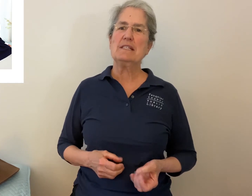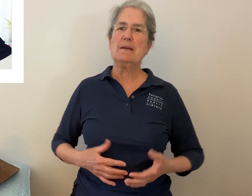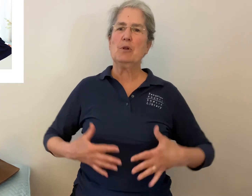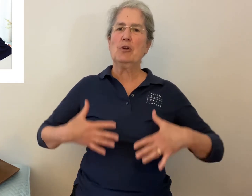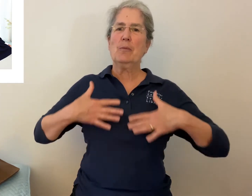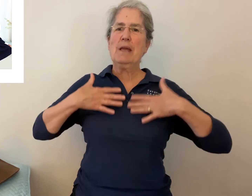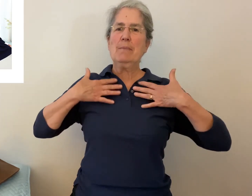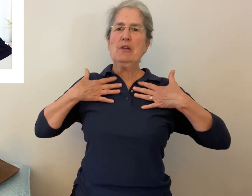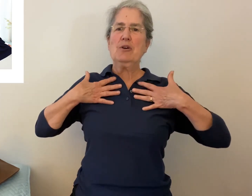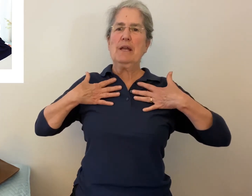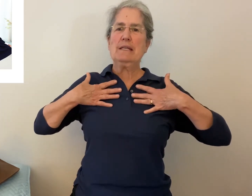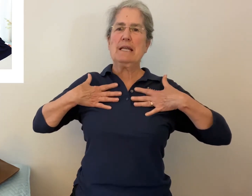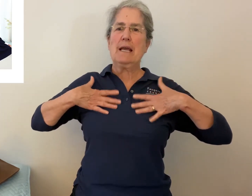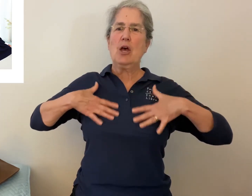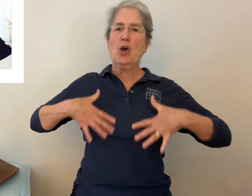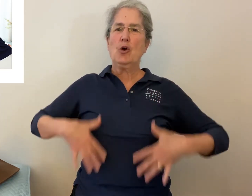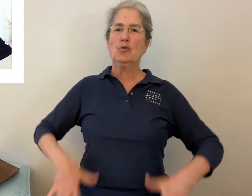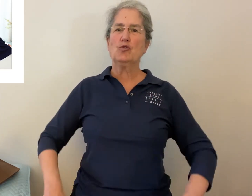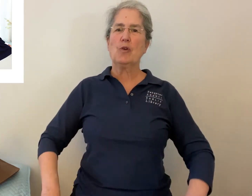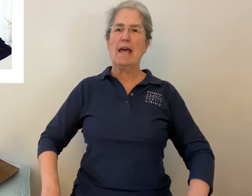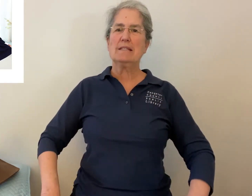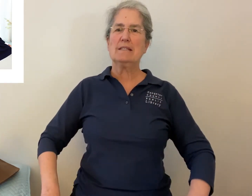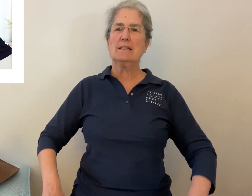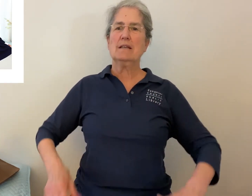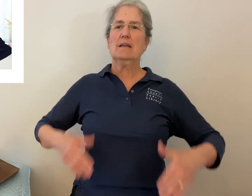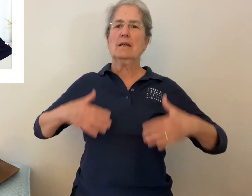similar. You'll be up here and it's like dress.